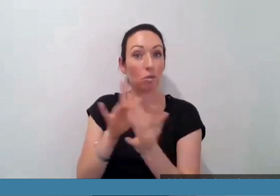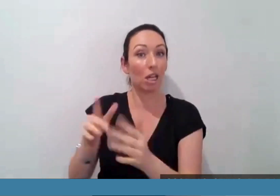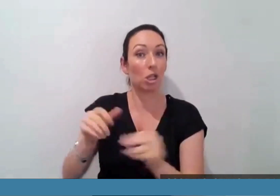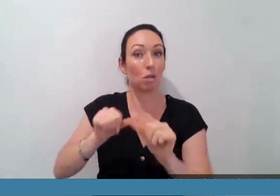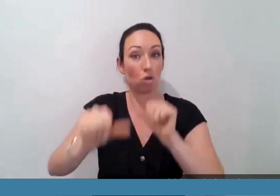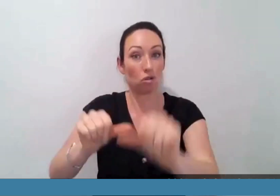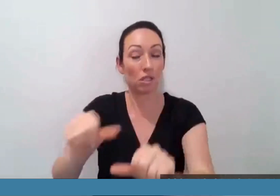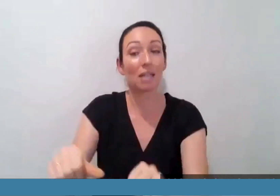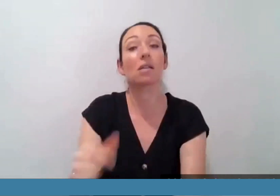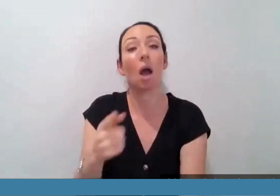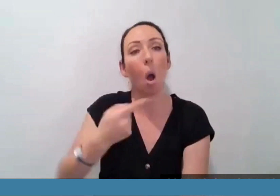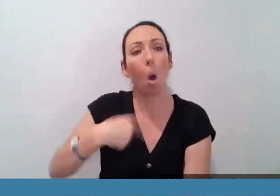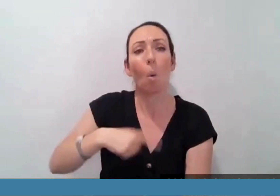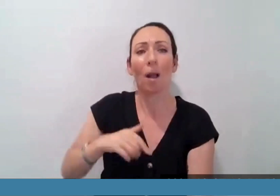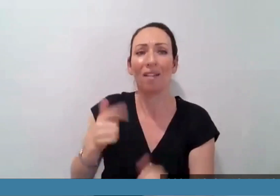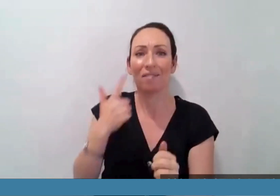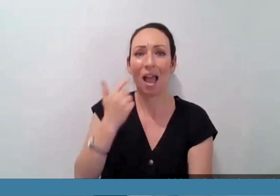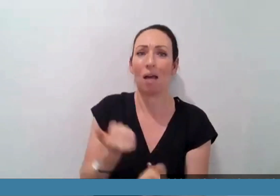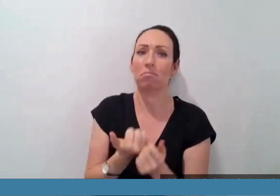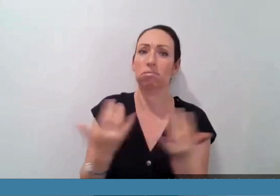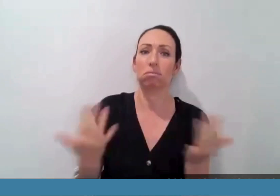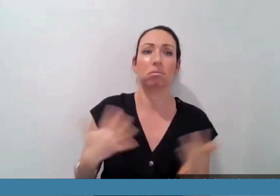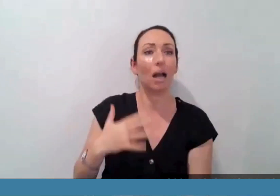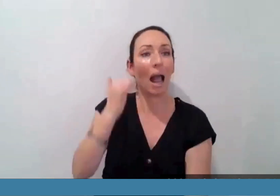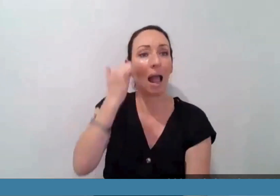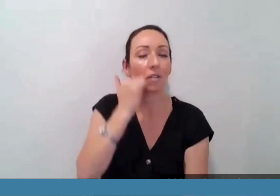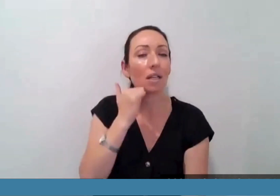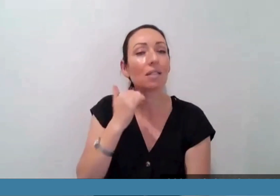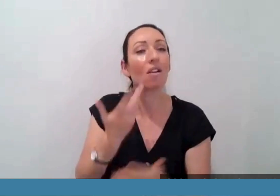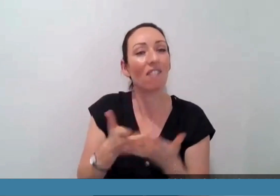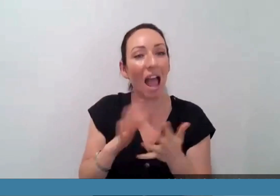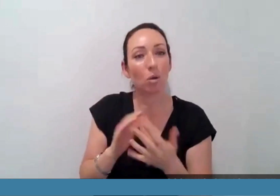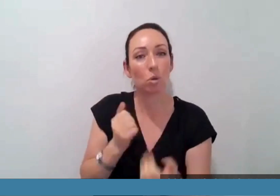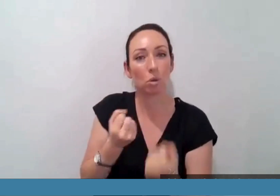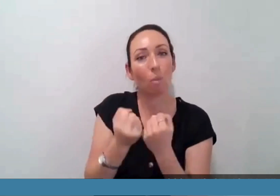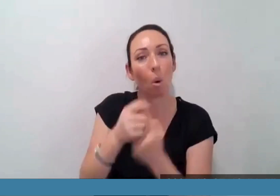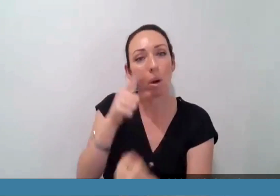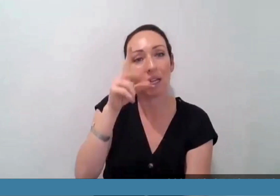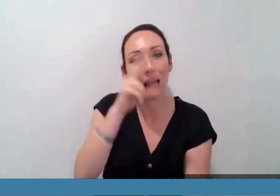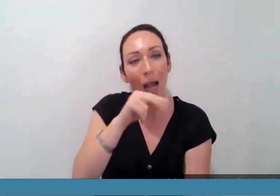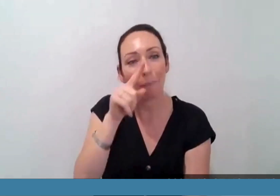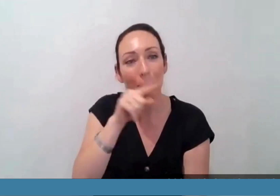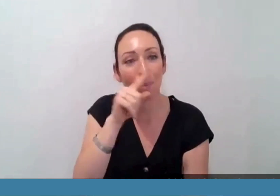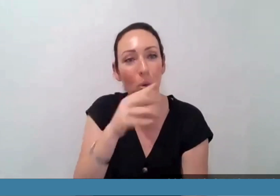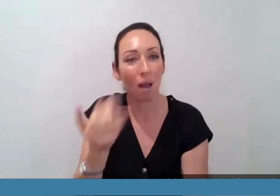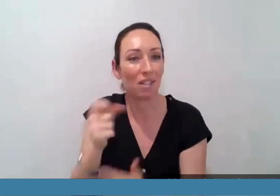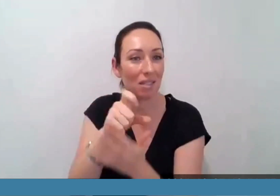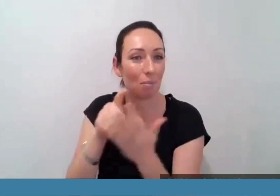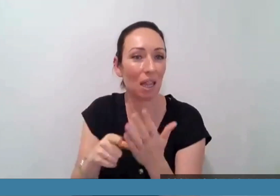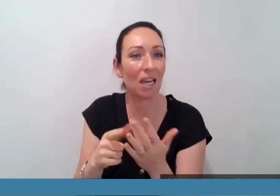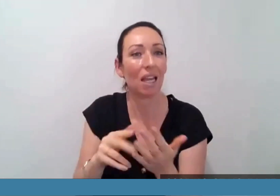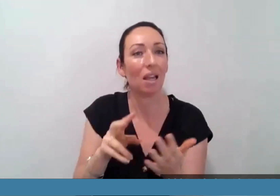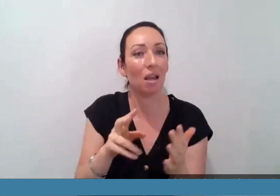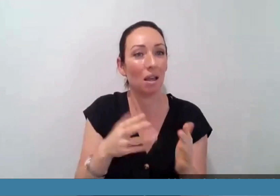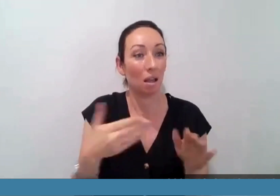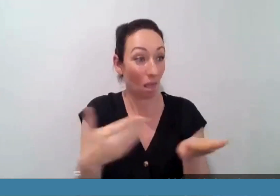evidence about what practices currently work for supporting young people with disability in their transition from educational training